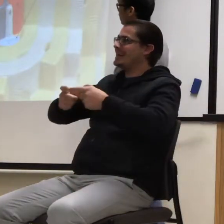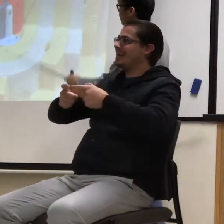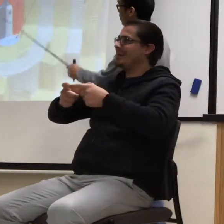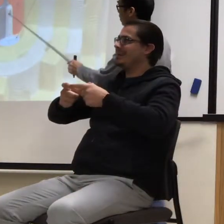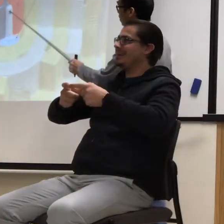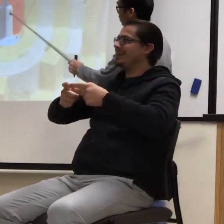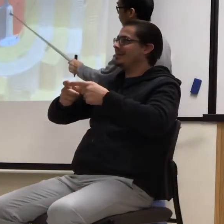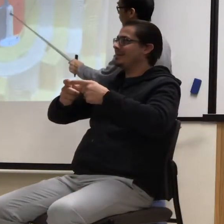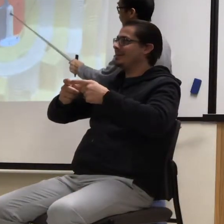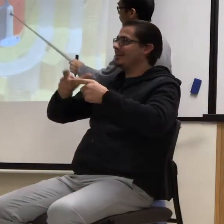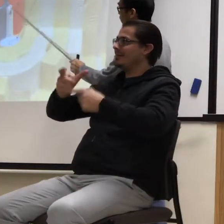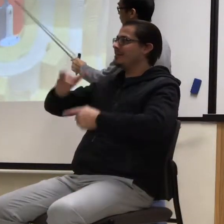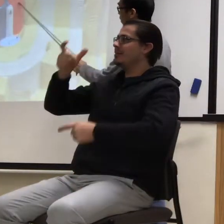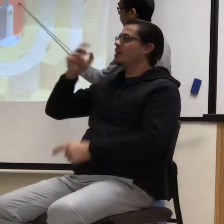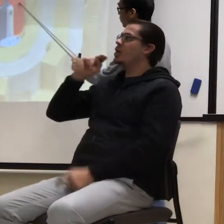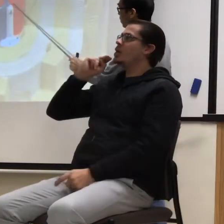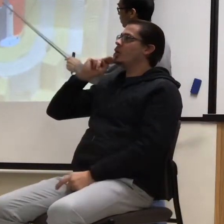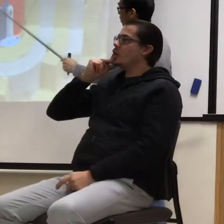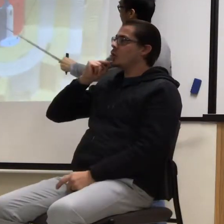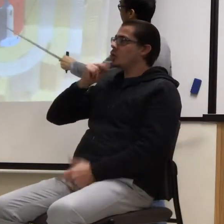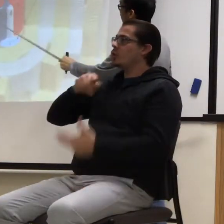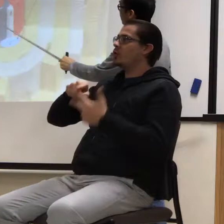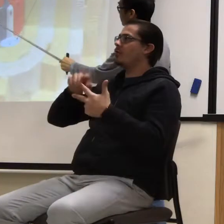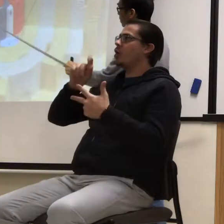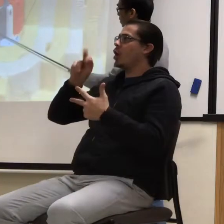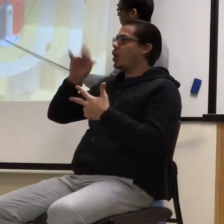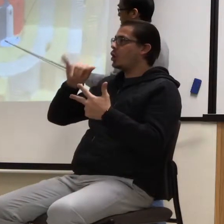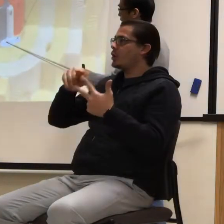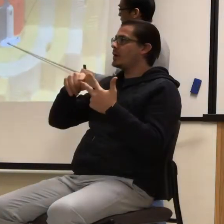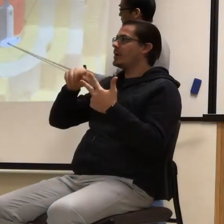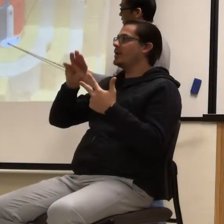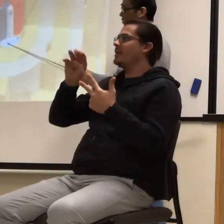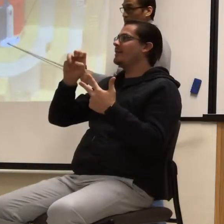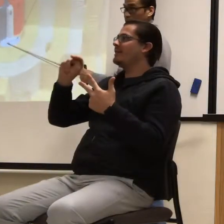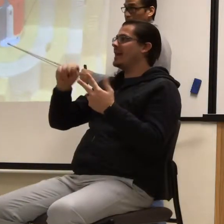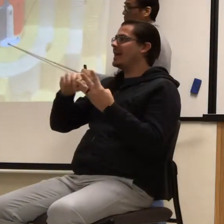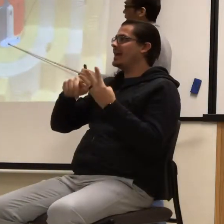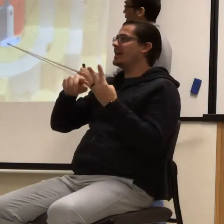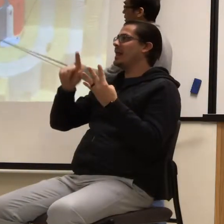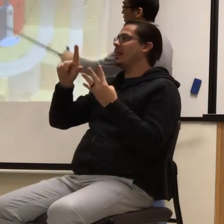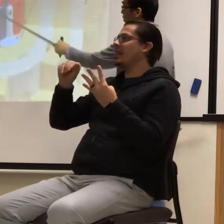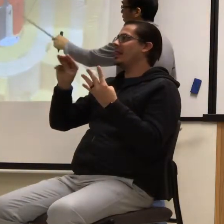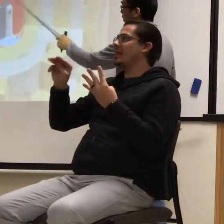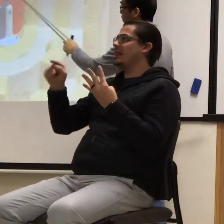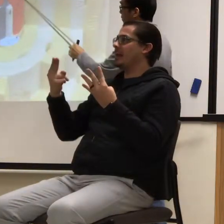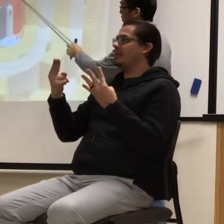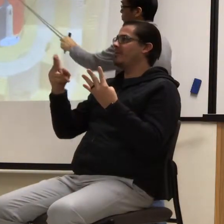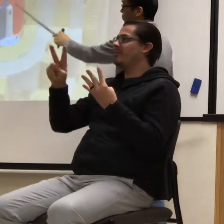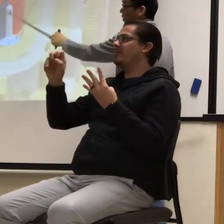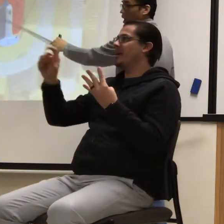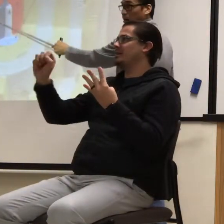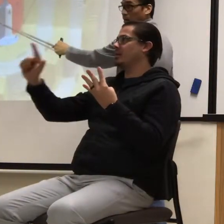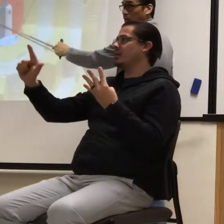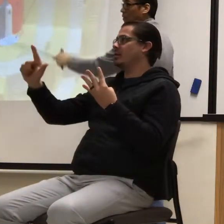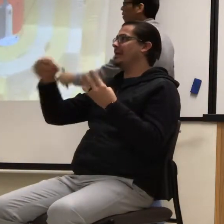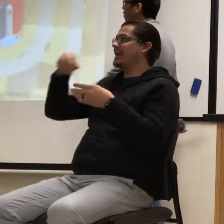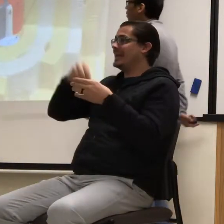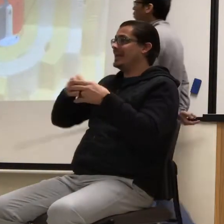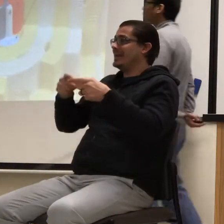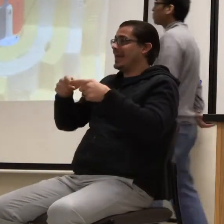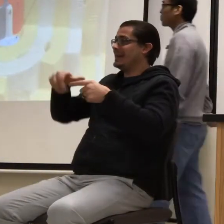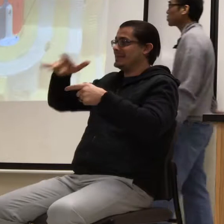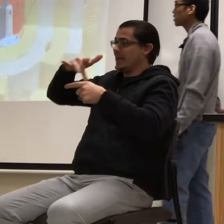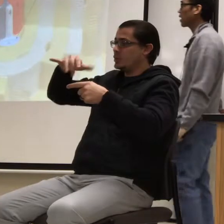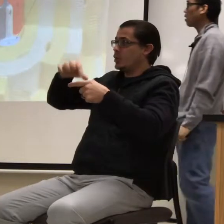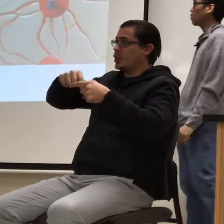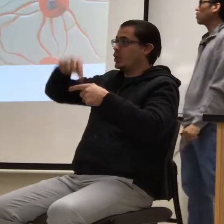inside nerve, artery, vein, a lymph vessel. Okay, all in the central canal